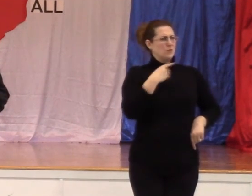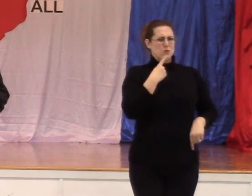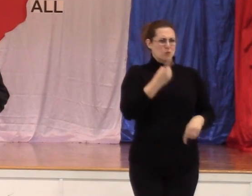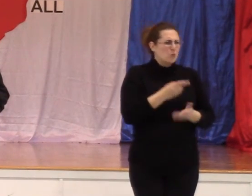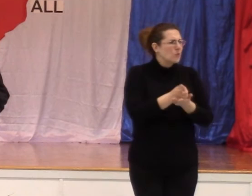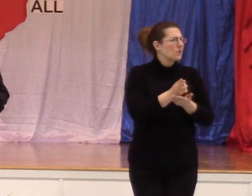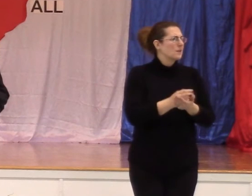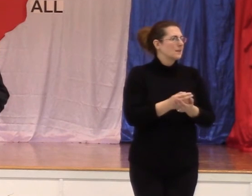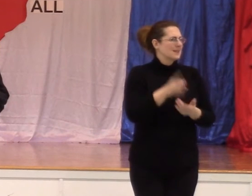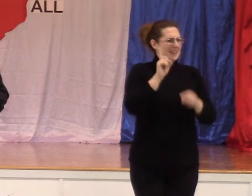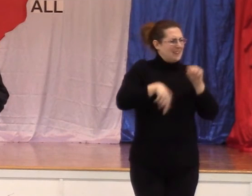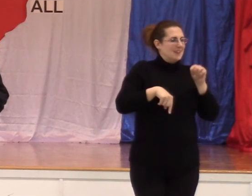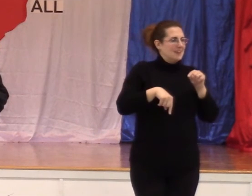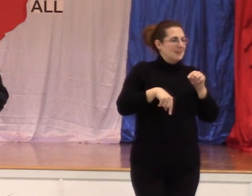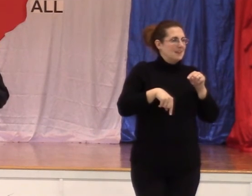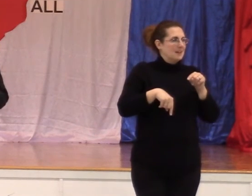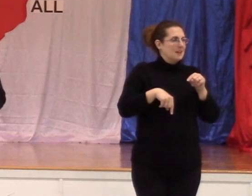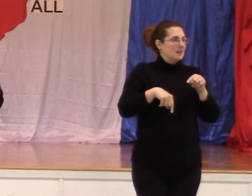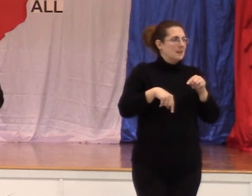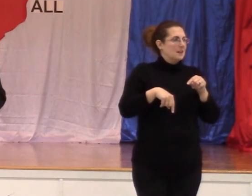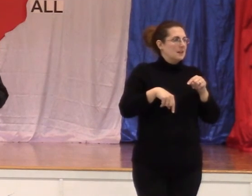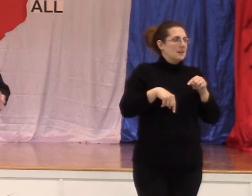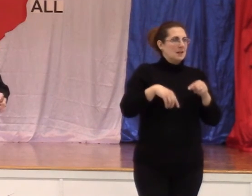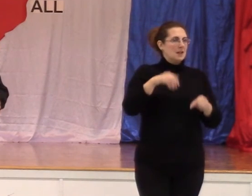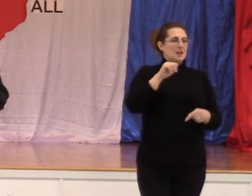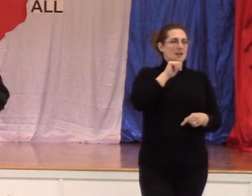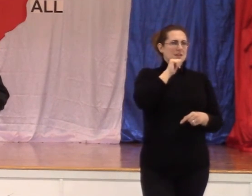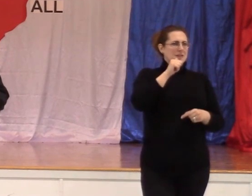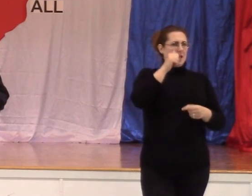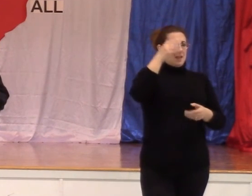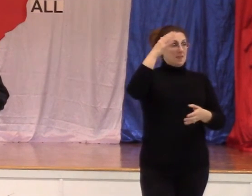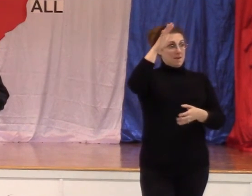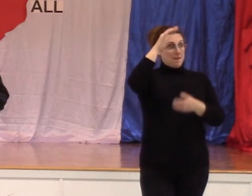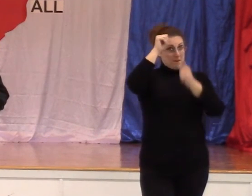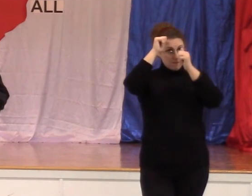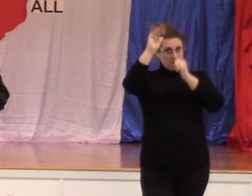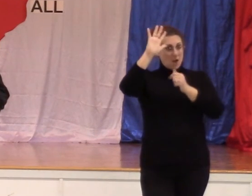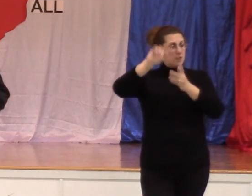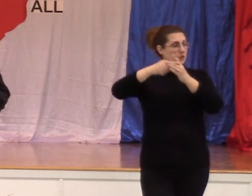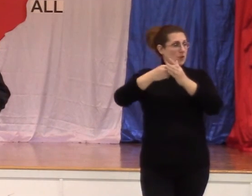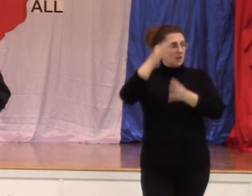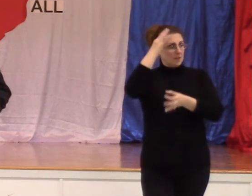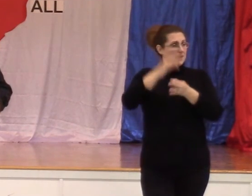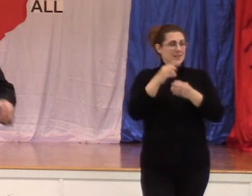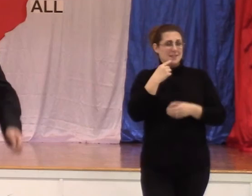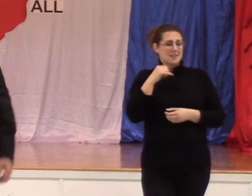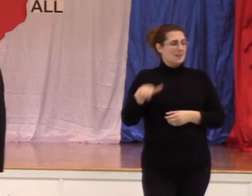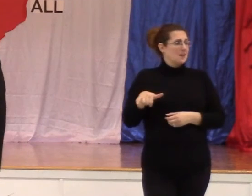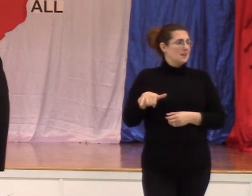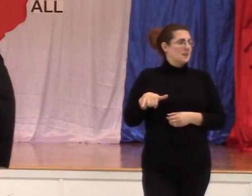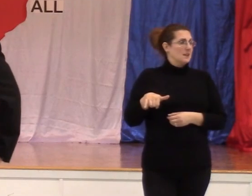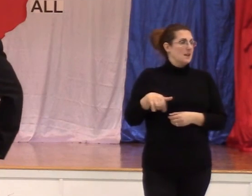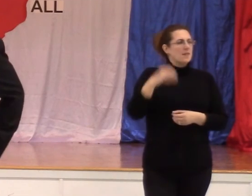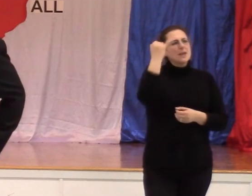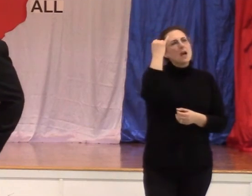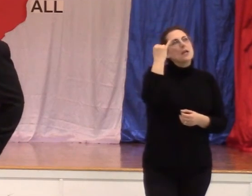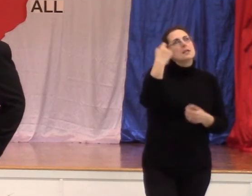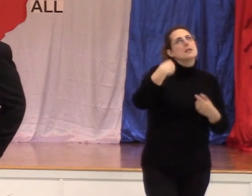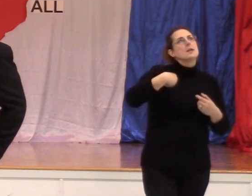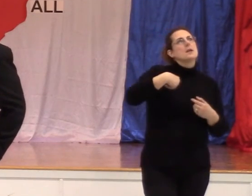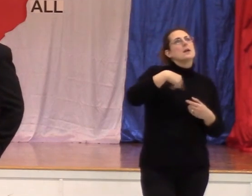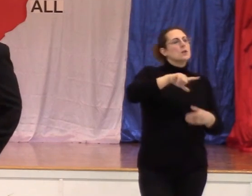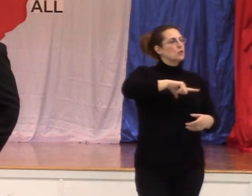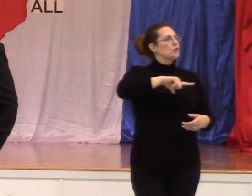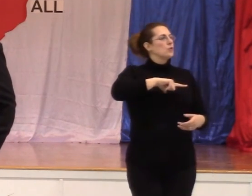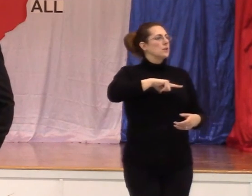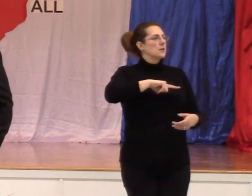Right? It's not what our confessors, the fathers of our faith said. The idea of this idea of Luther being